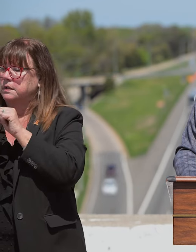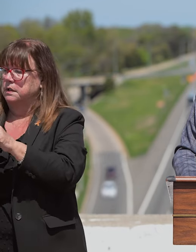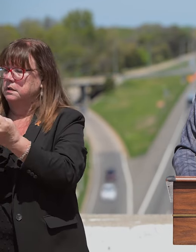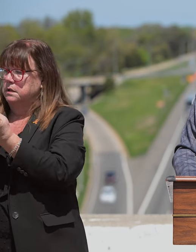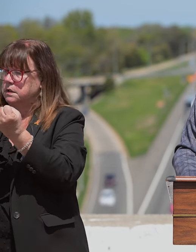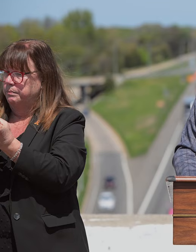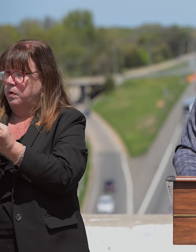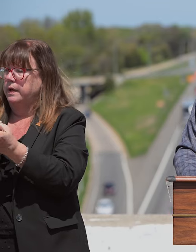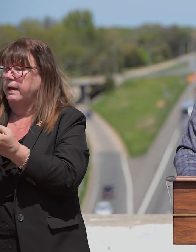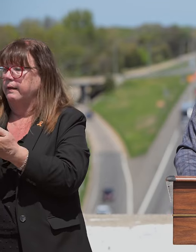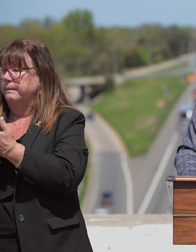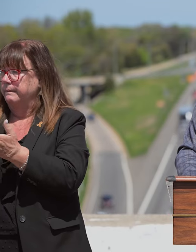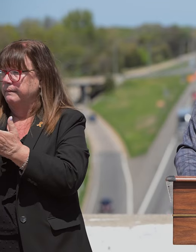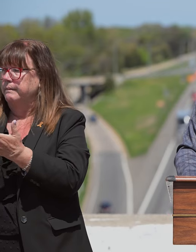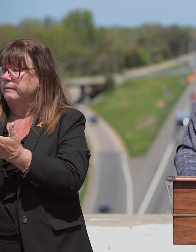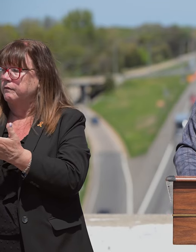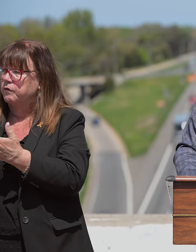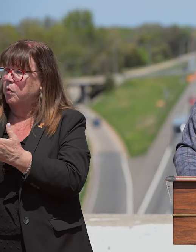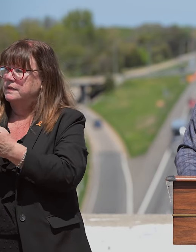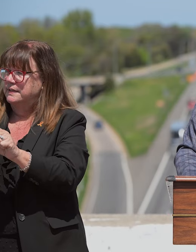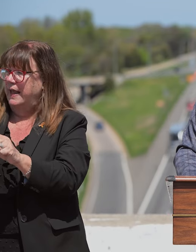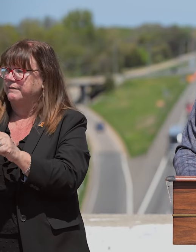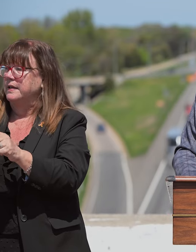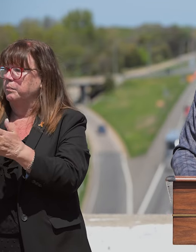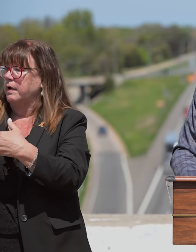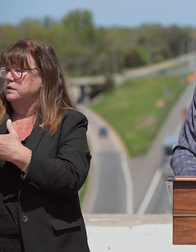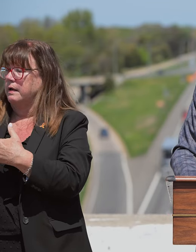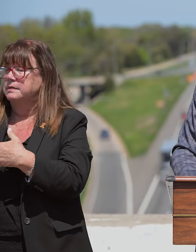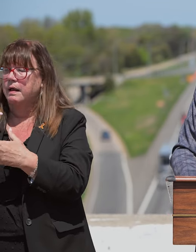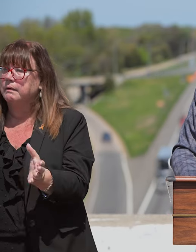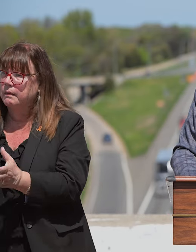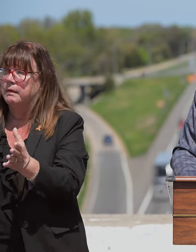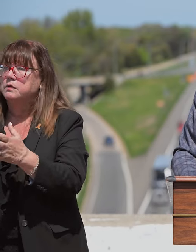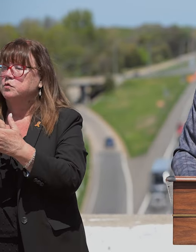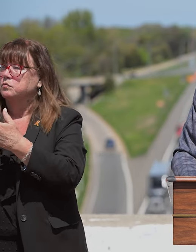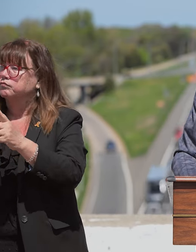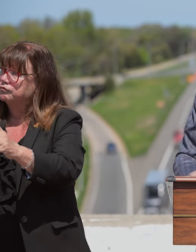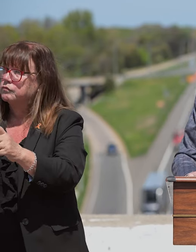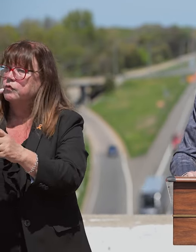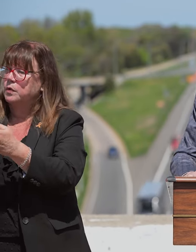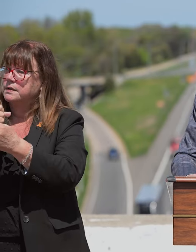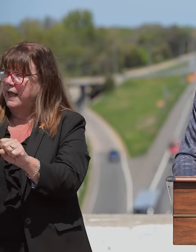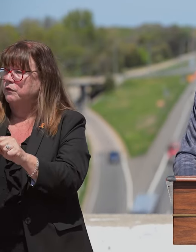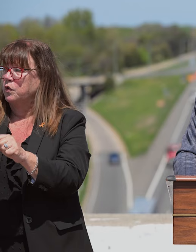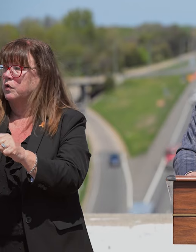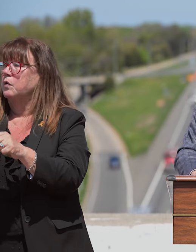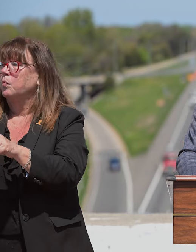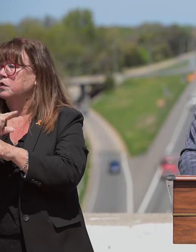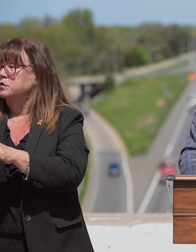initiatives, enabling us to strive for safer work environments, and to implement the necessary precautions that can save